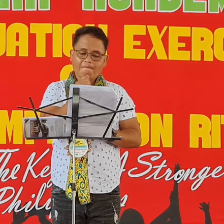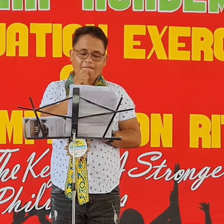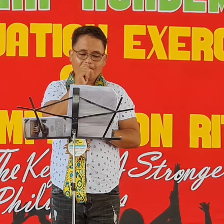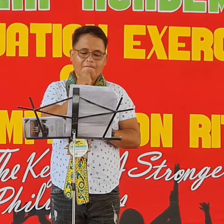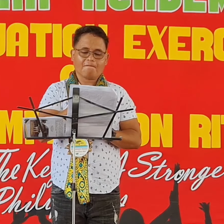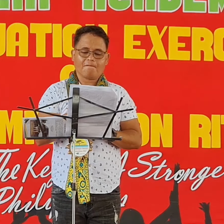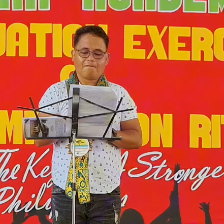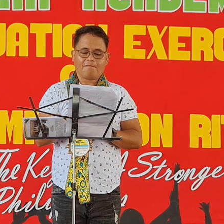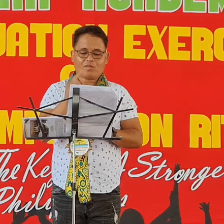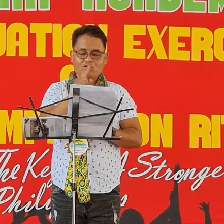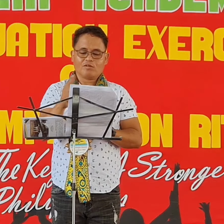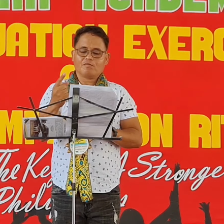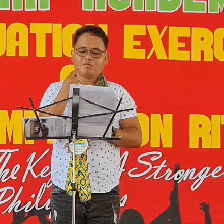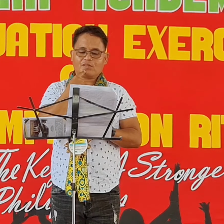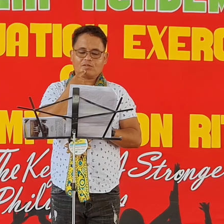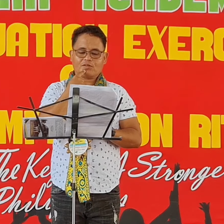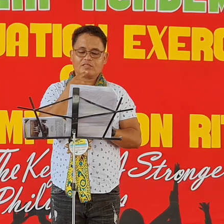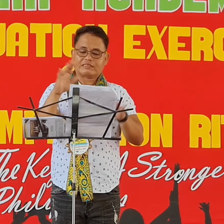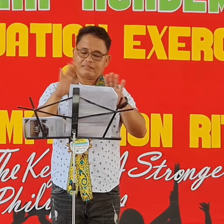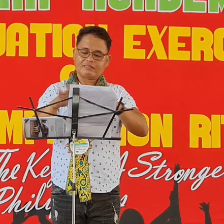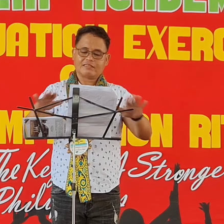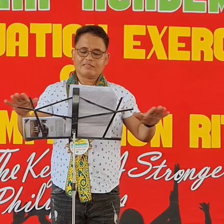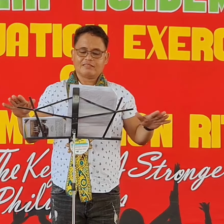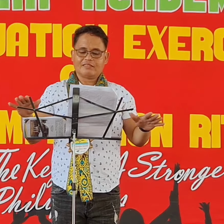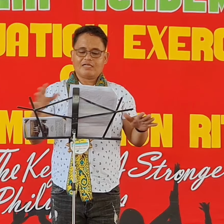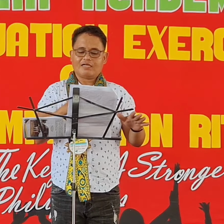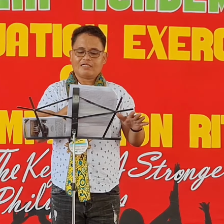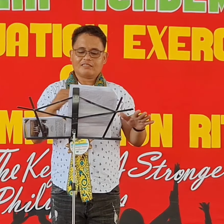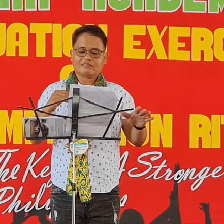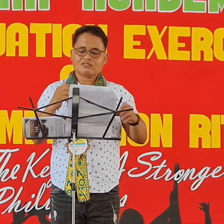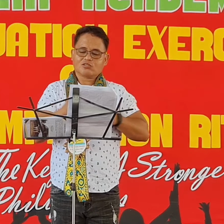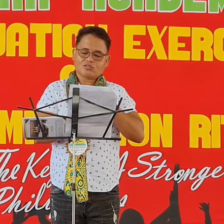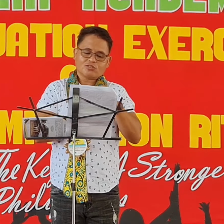Parents I salute you for being patient with your children and your sacrifices.